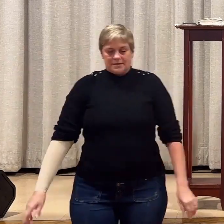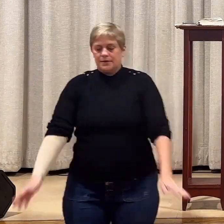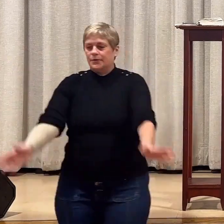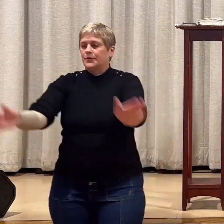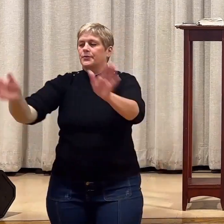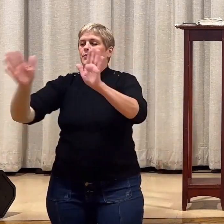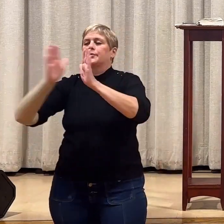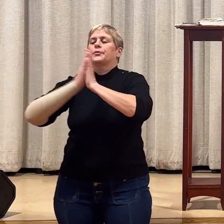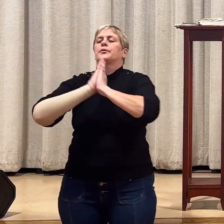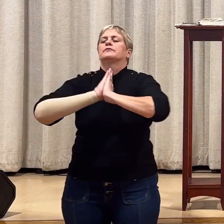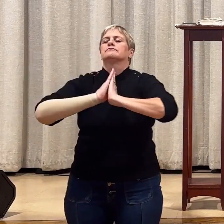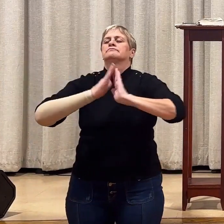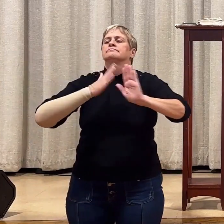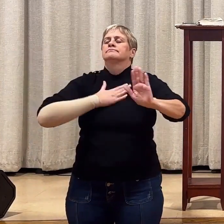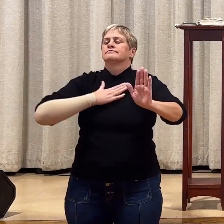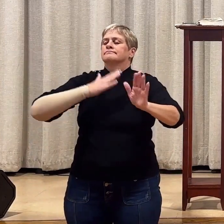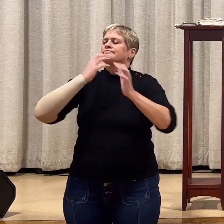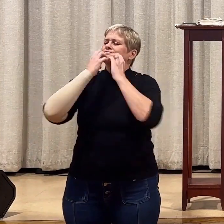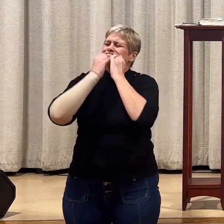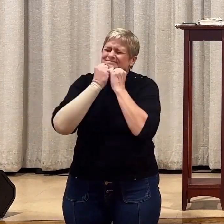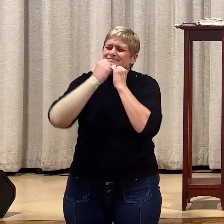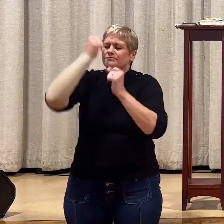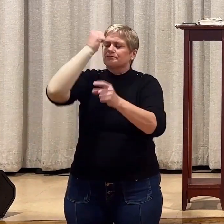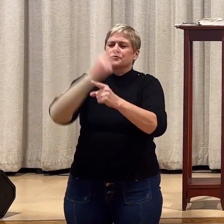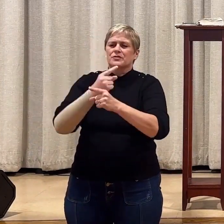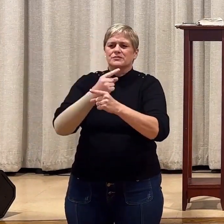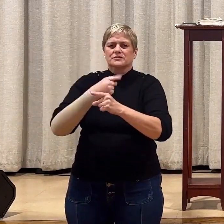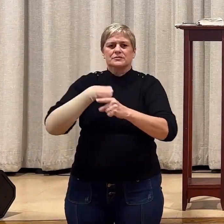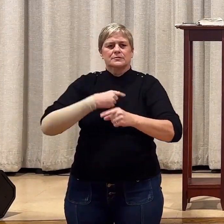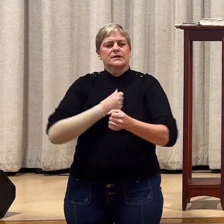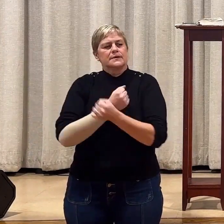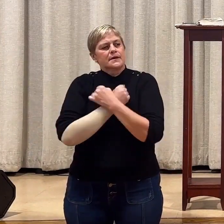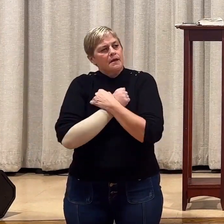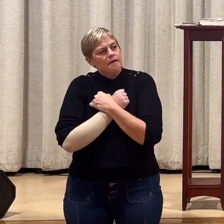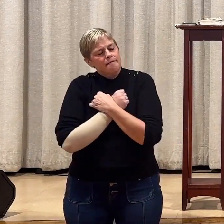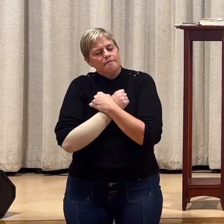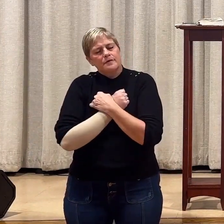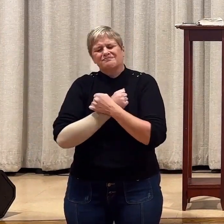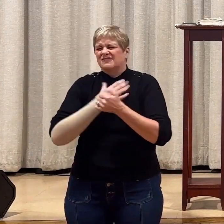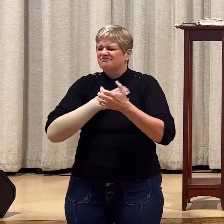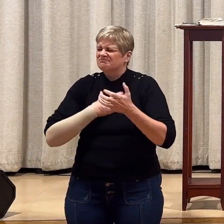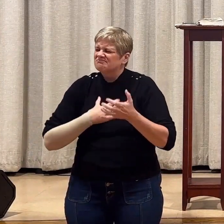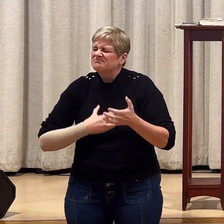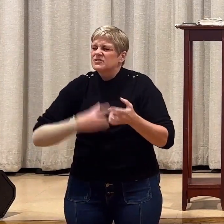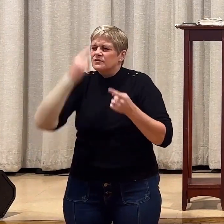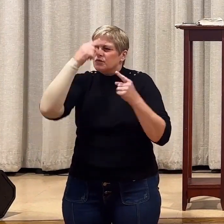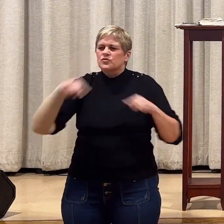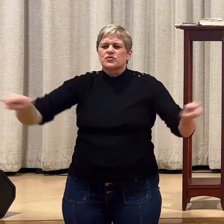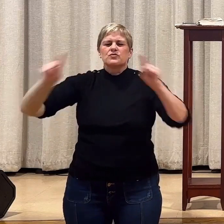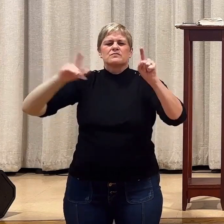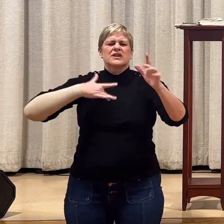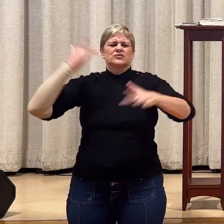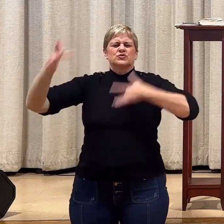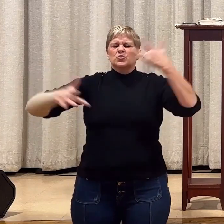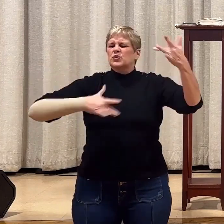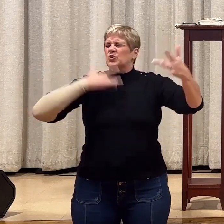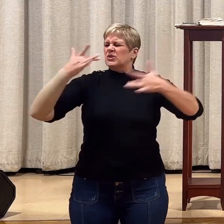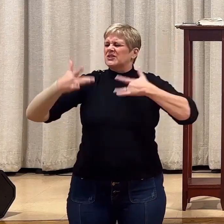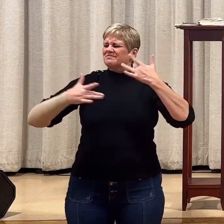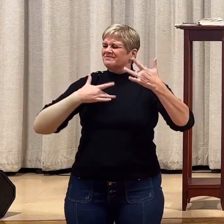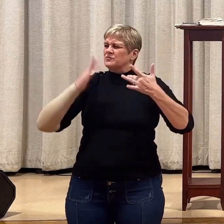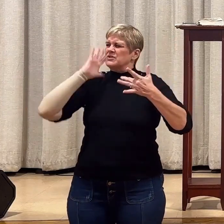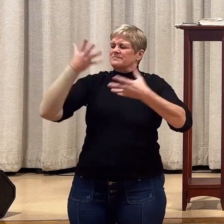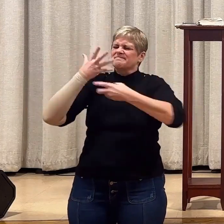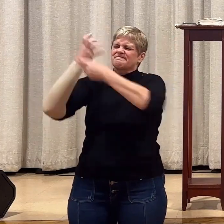Therefore, my beloved brothers, whom I love and long for, my joy and my crown, stand fast in the